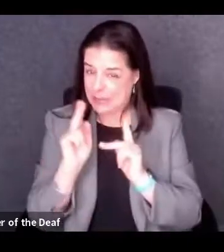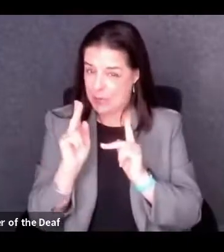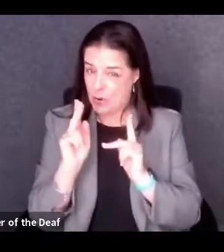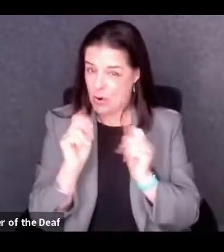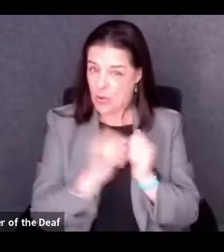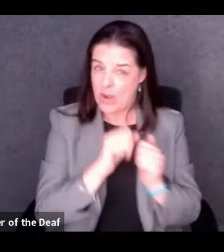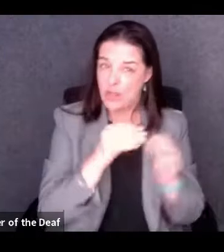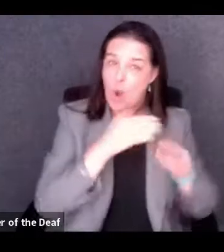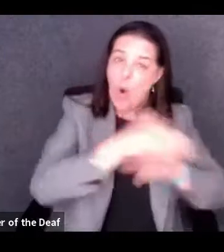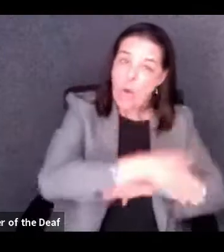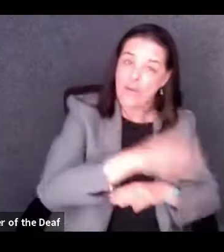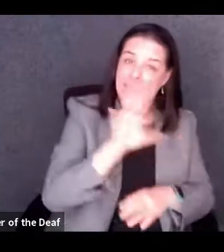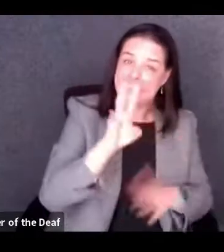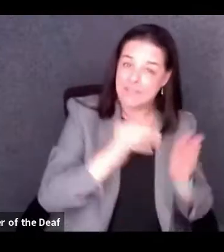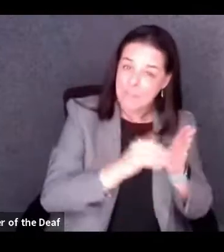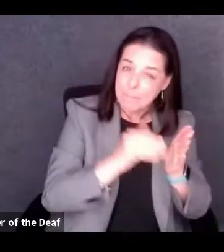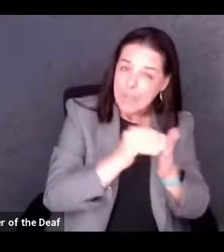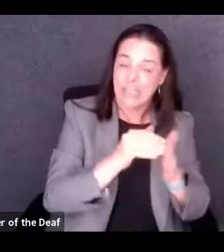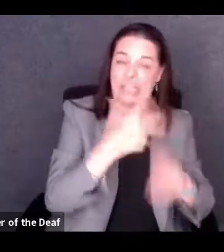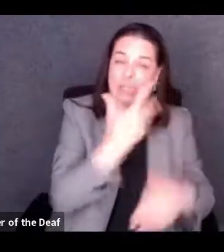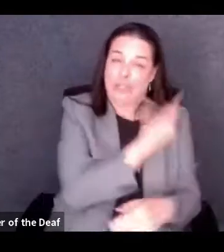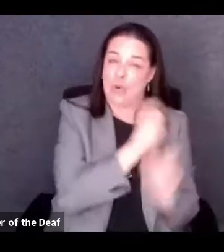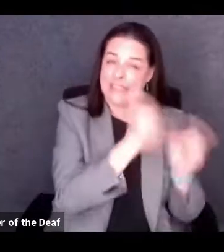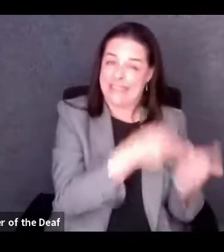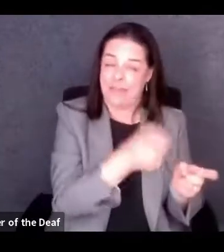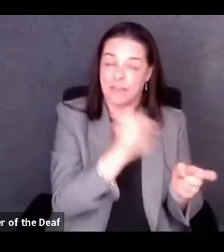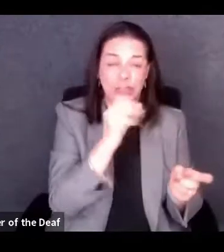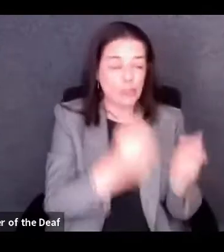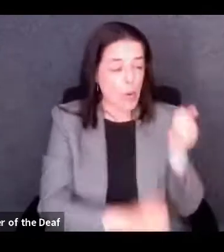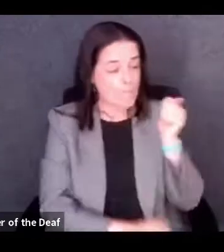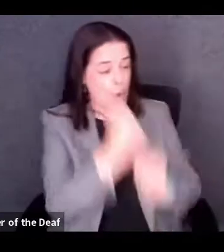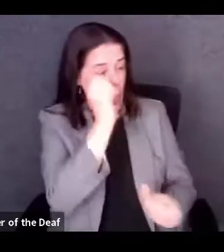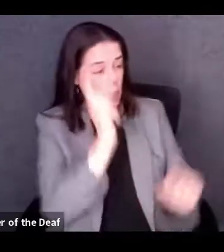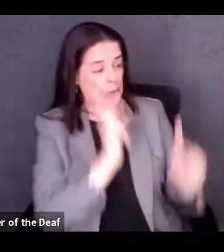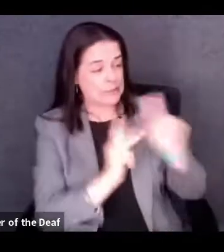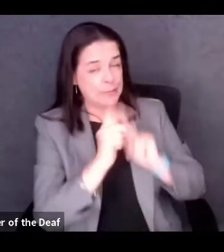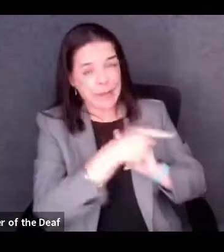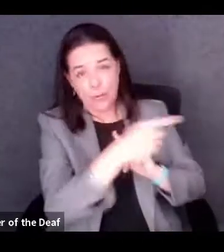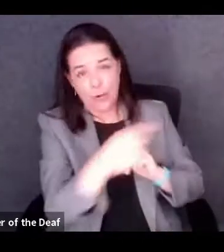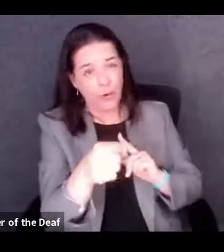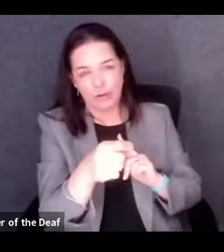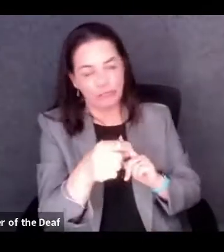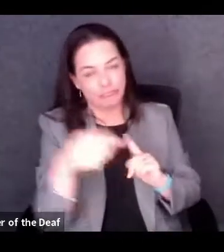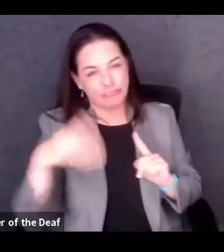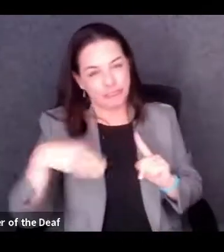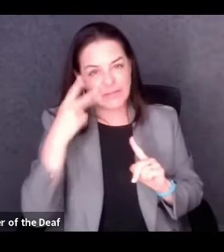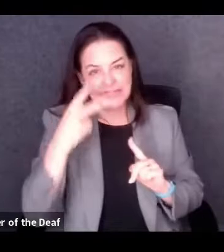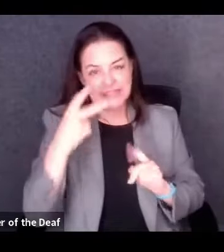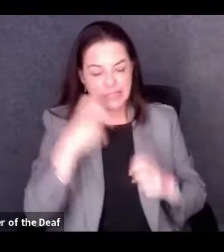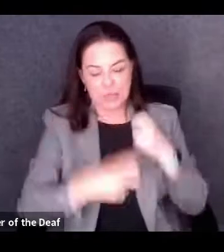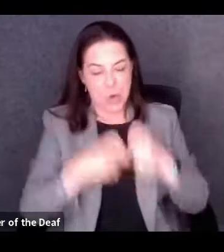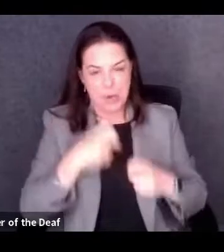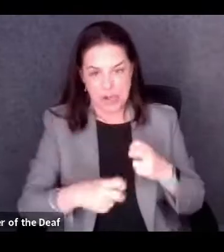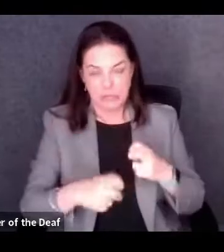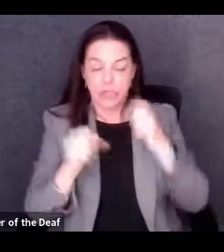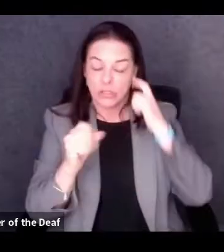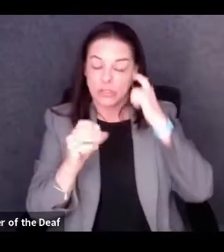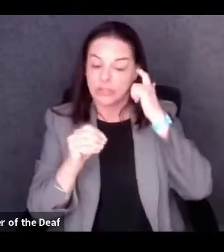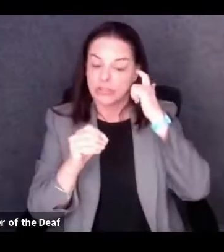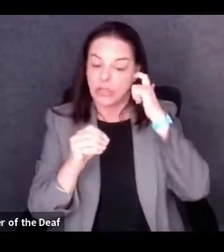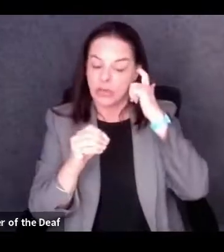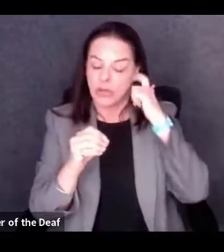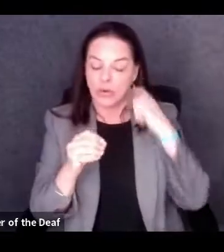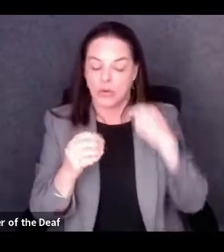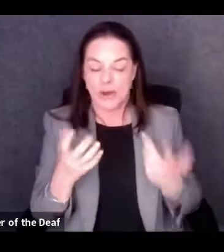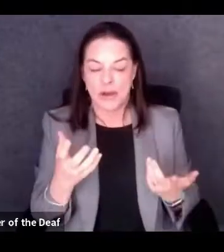million doses that have been given at this point. And so the vast majority of folks have not seen this issue. And it's so